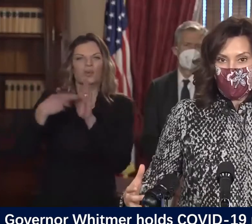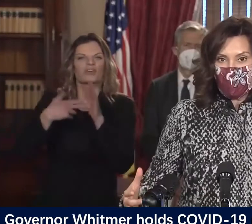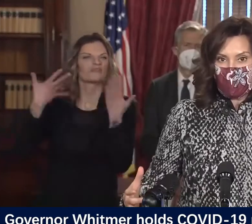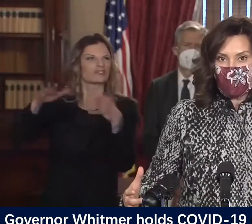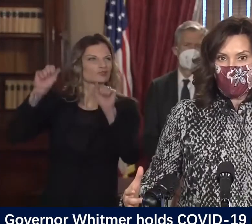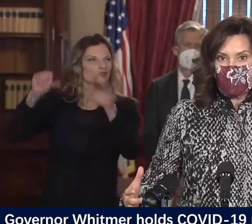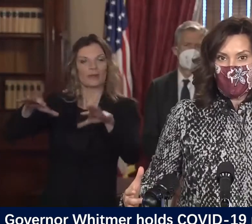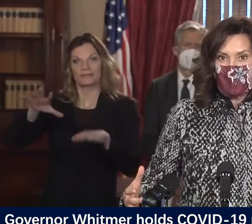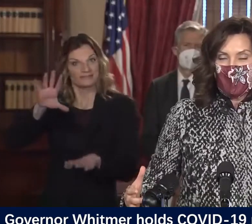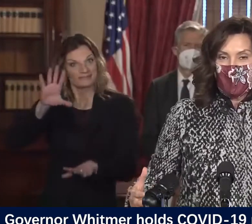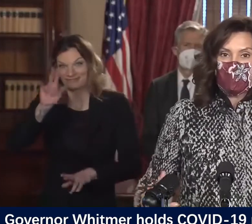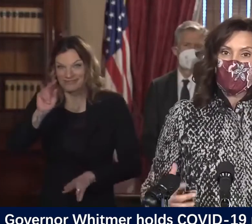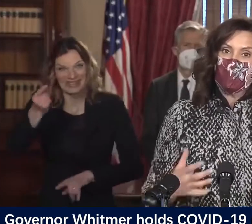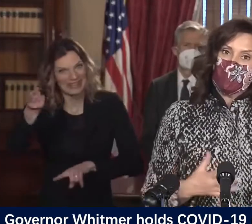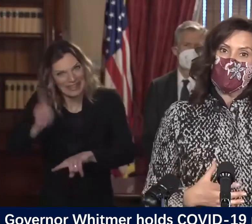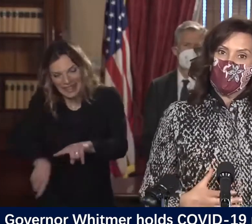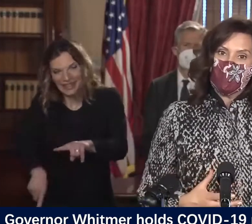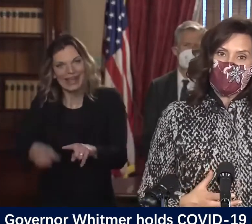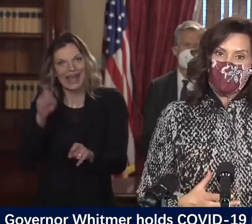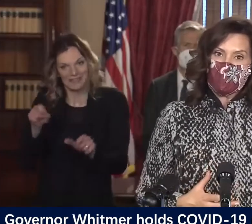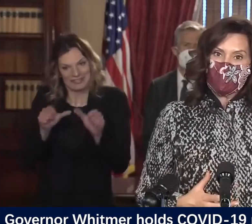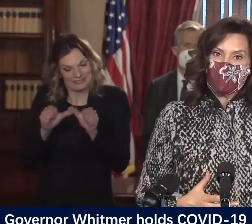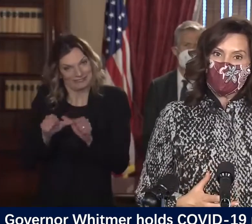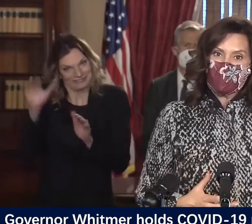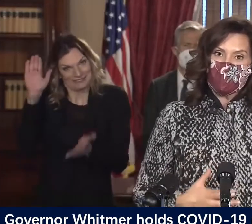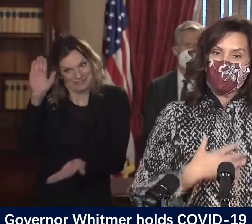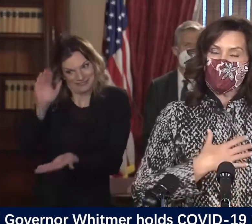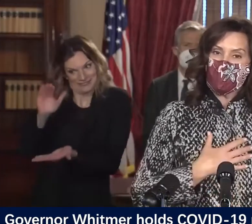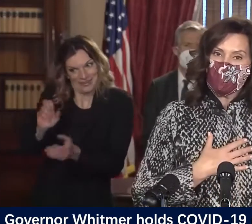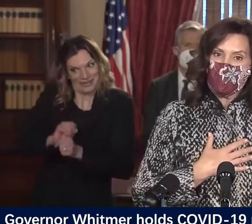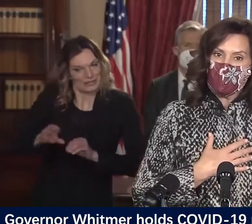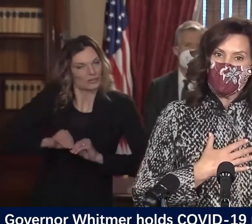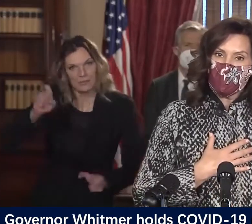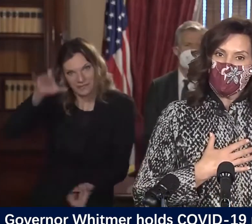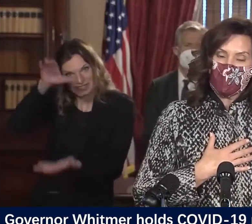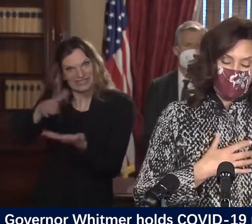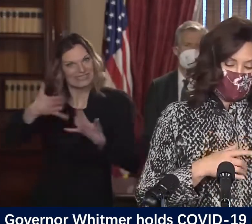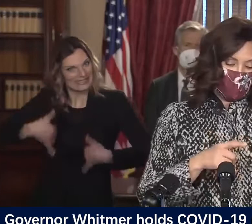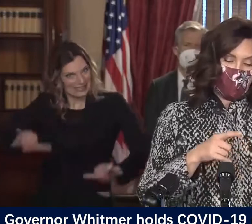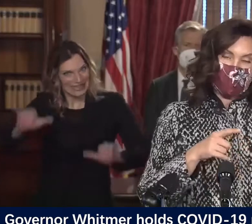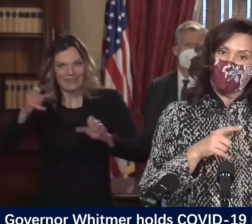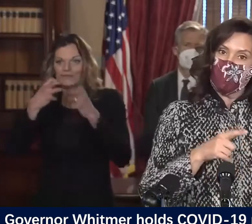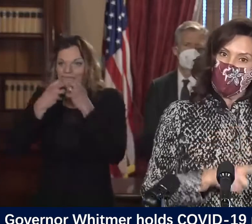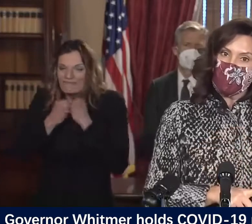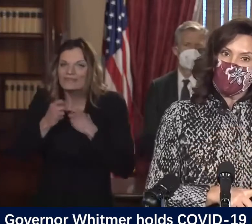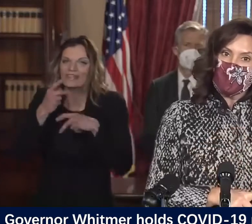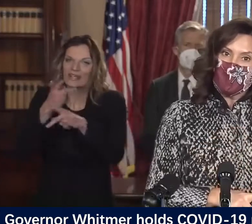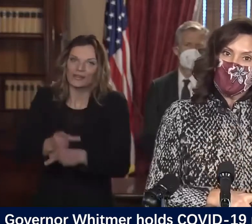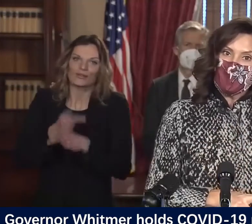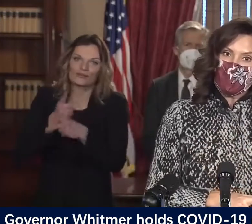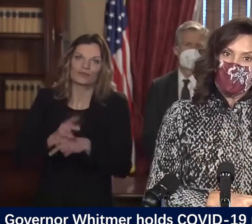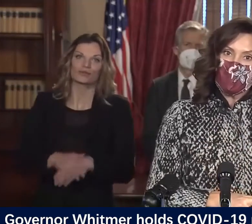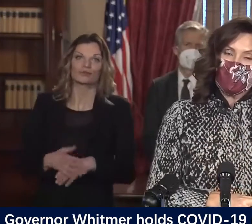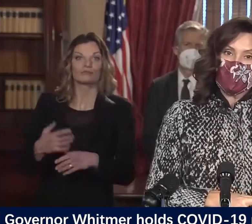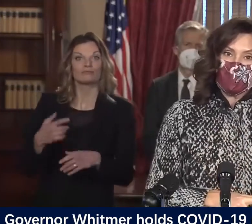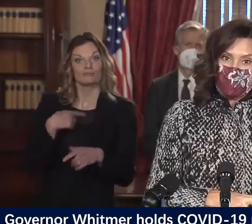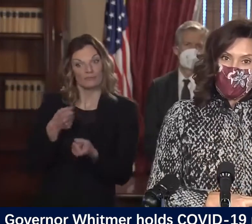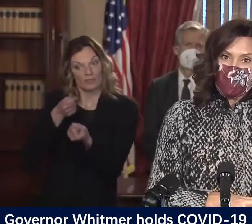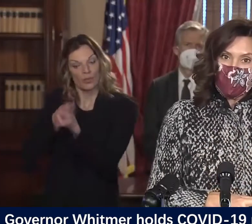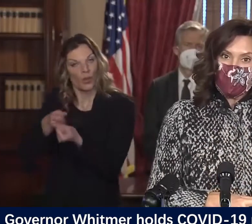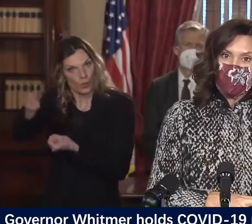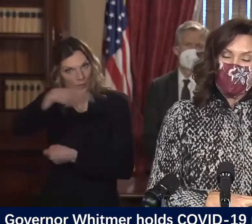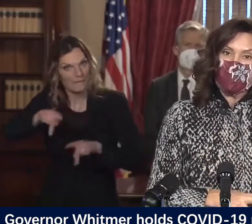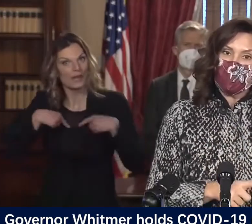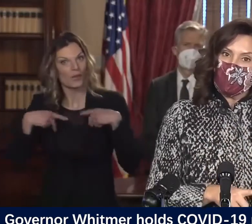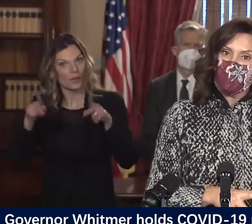keep them down. And so we need to help these businesses. And that's what I'm trying to do. I want to help the unemployed through an